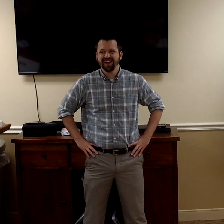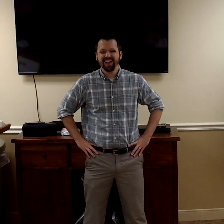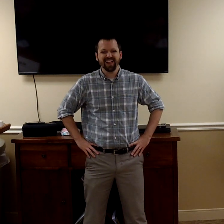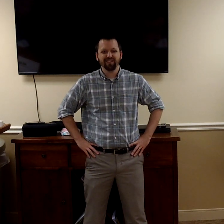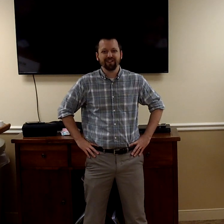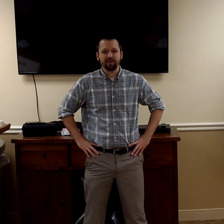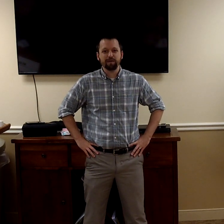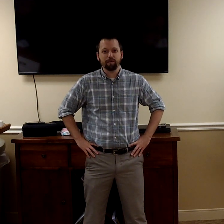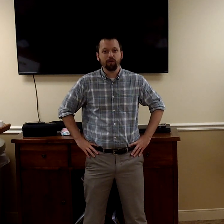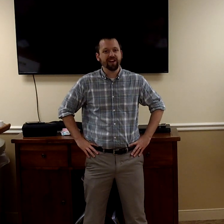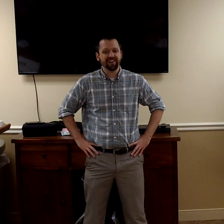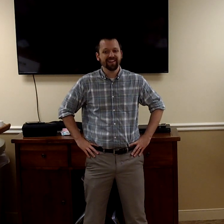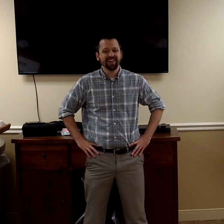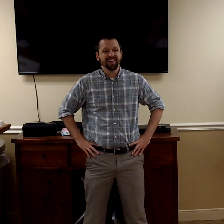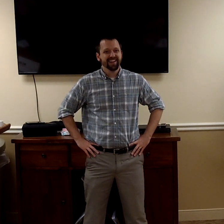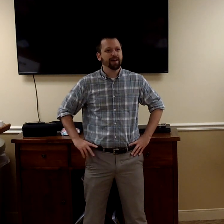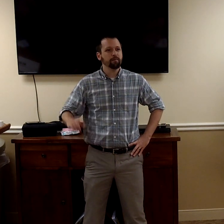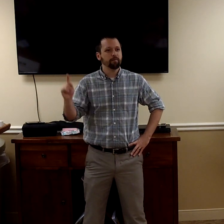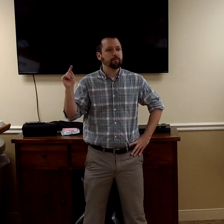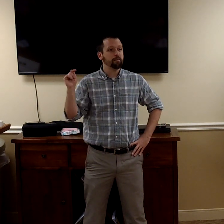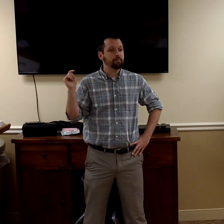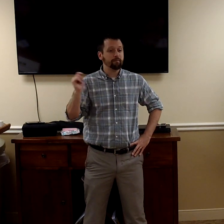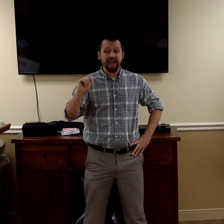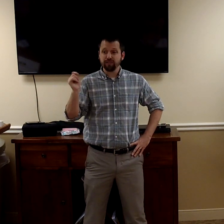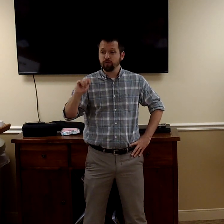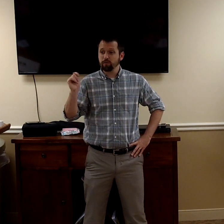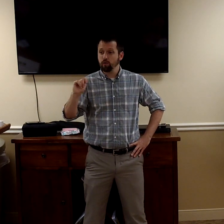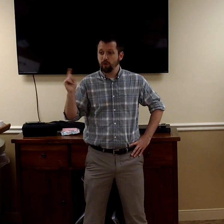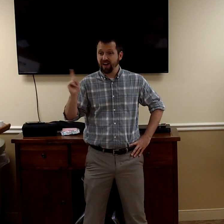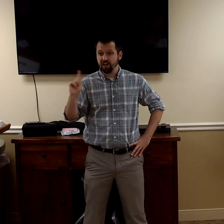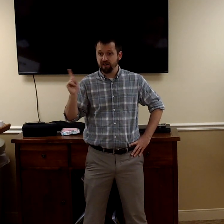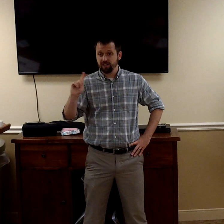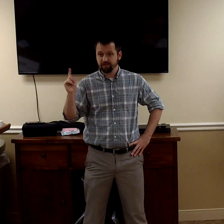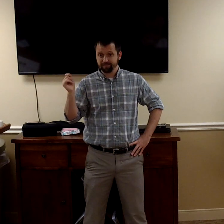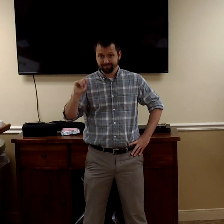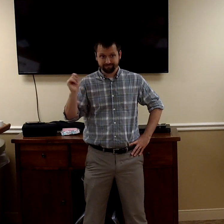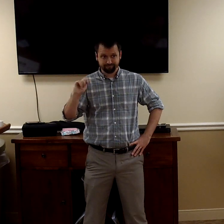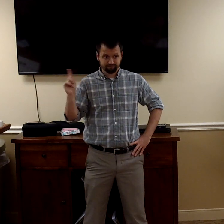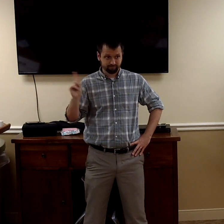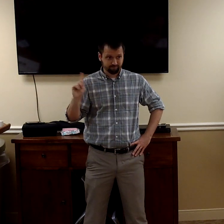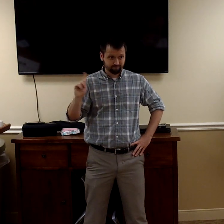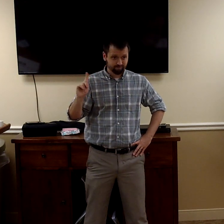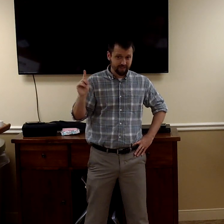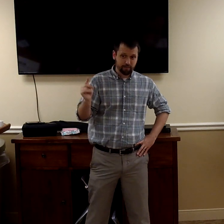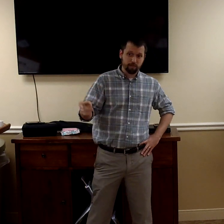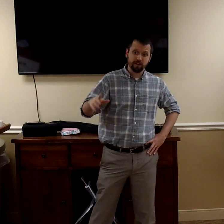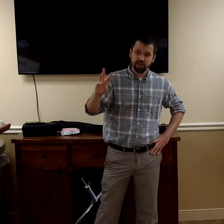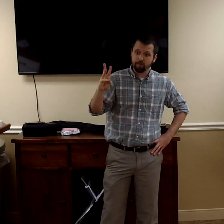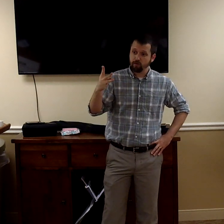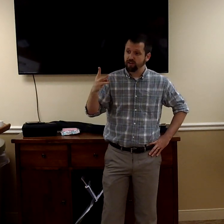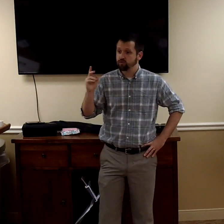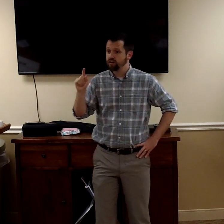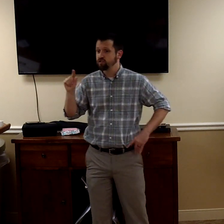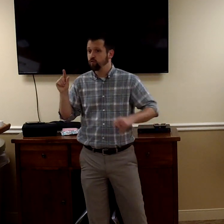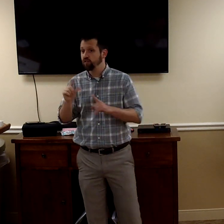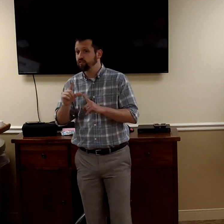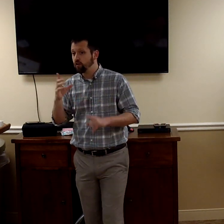I love how some people pointed. Yep. Bathroom? Where? Oh. Remember, WH question words go